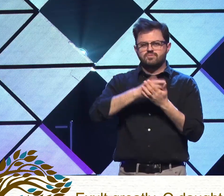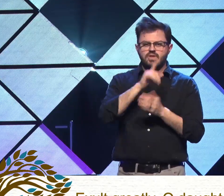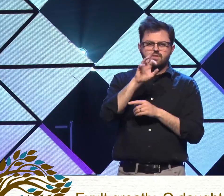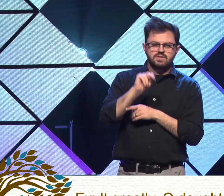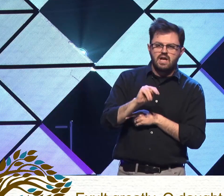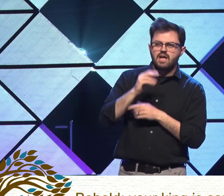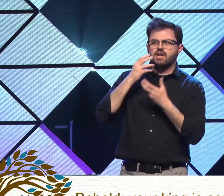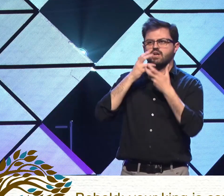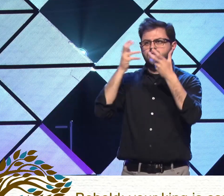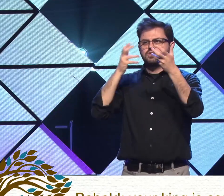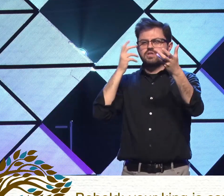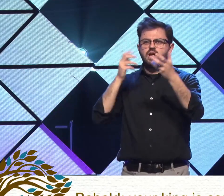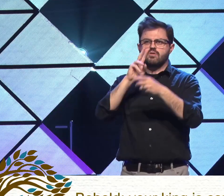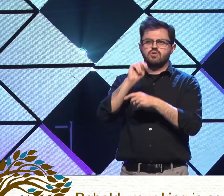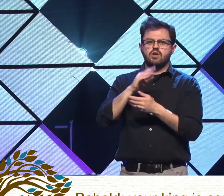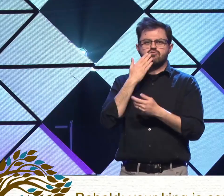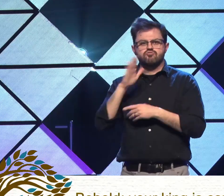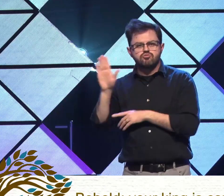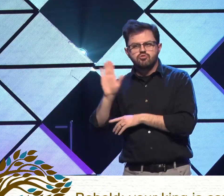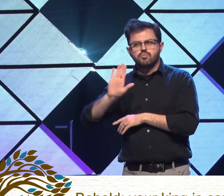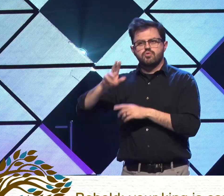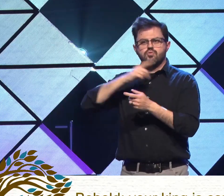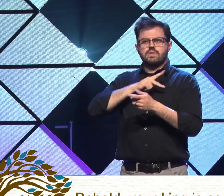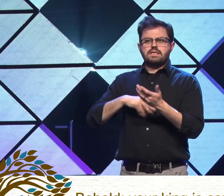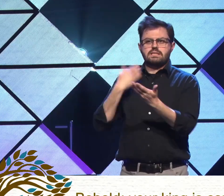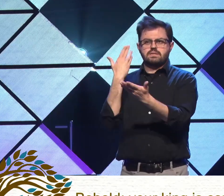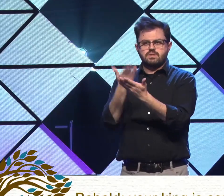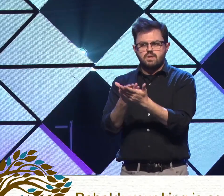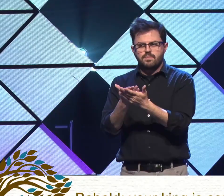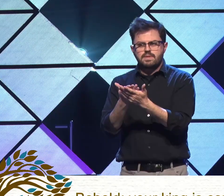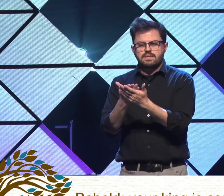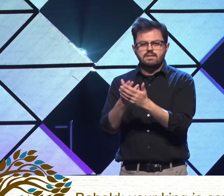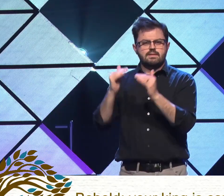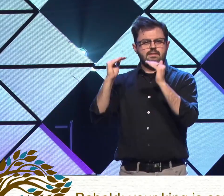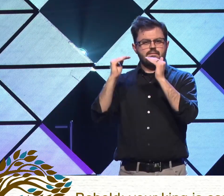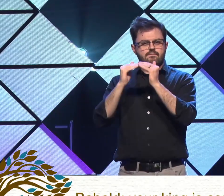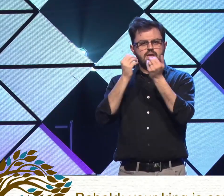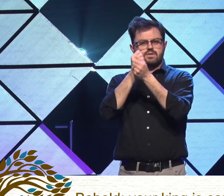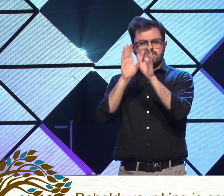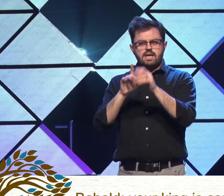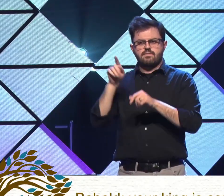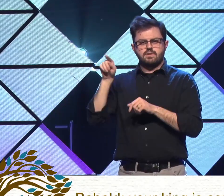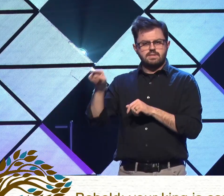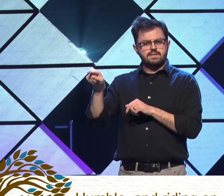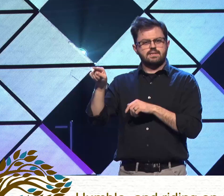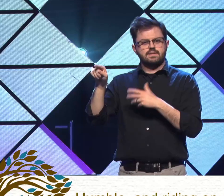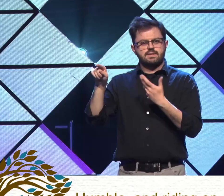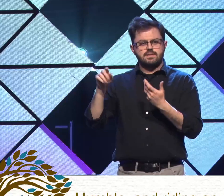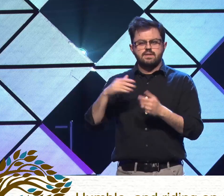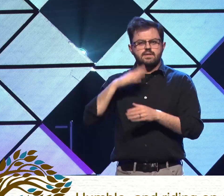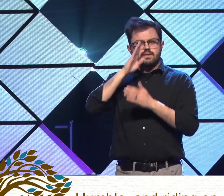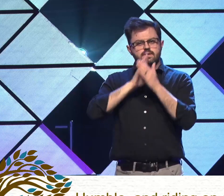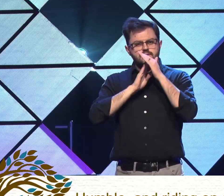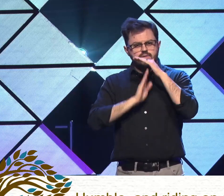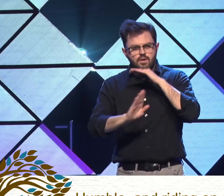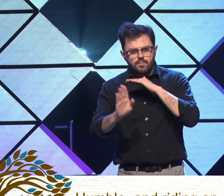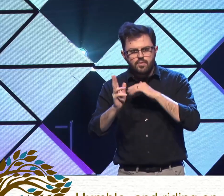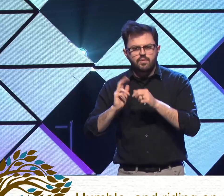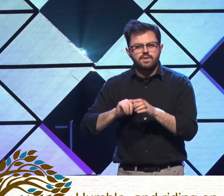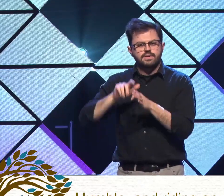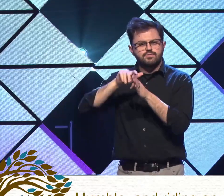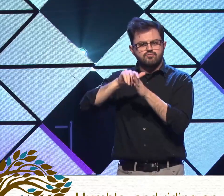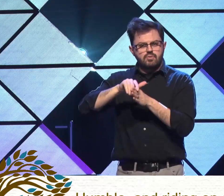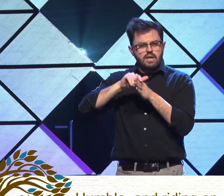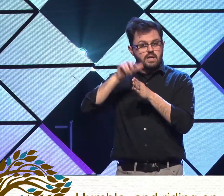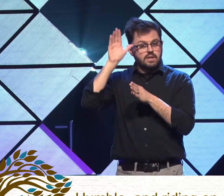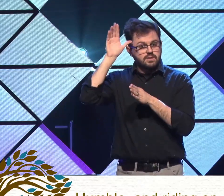Behold, your king is coming to you, a just Savior is he. Humble and riding on a donkey, this is an important line, riding